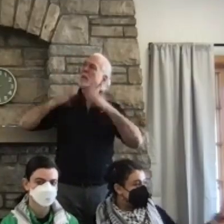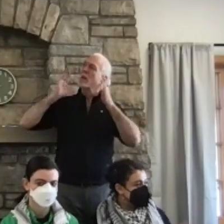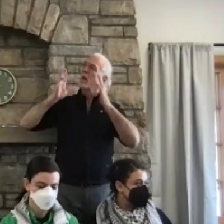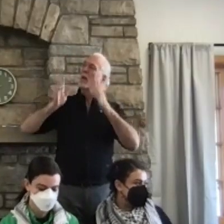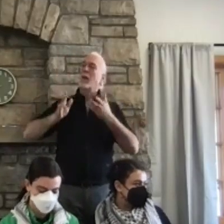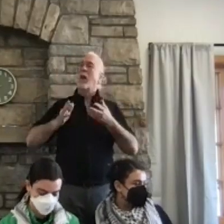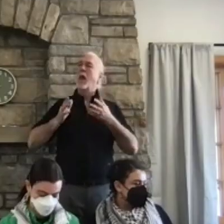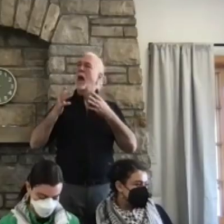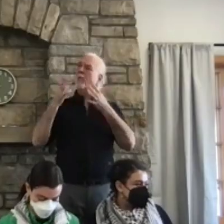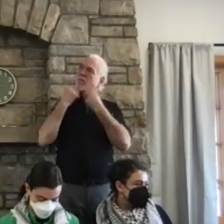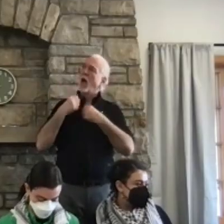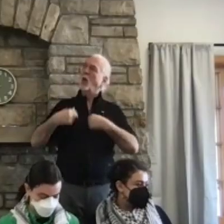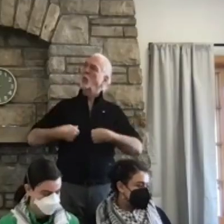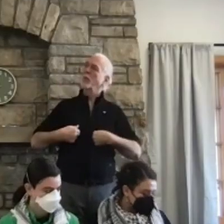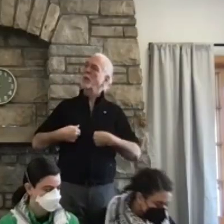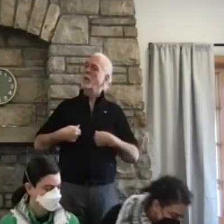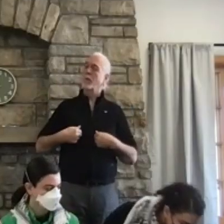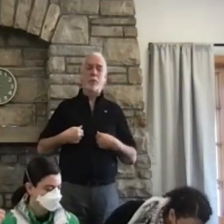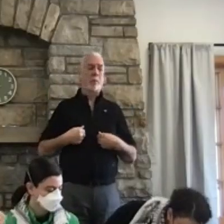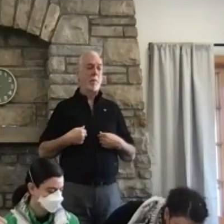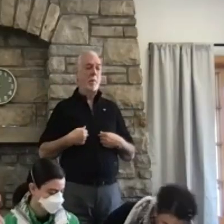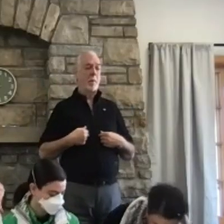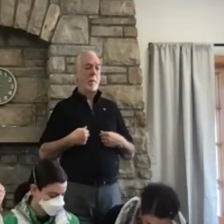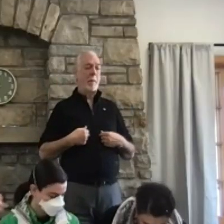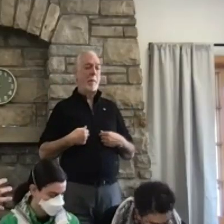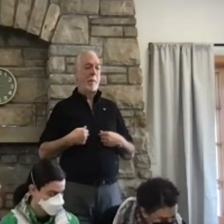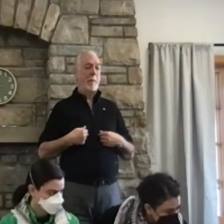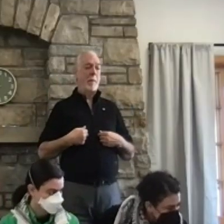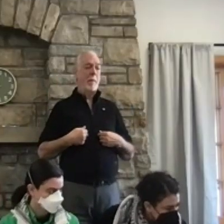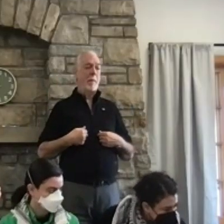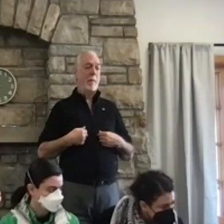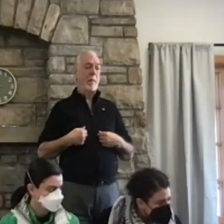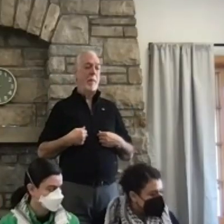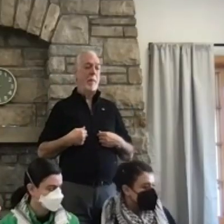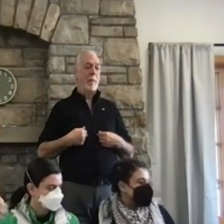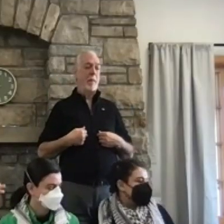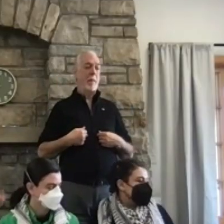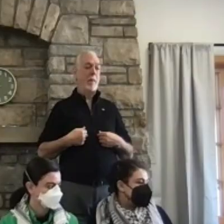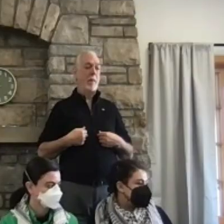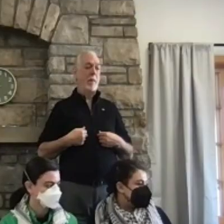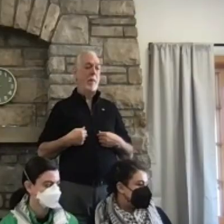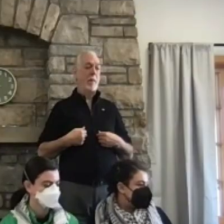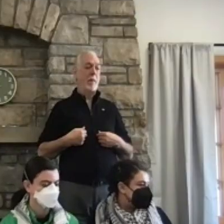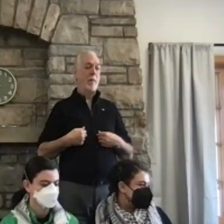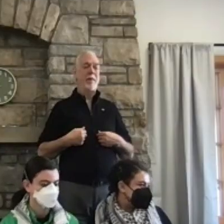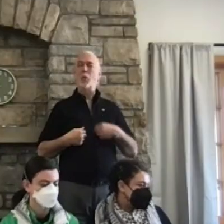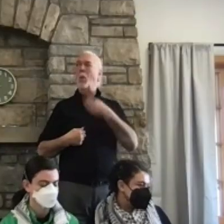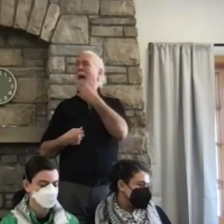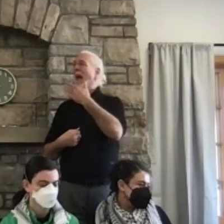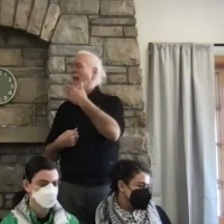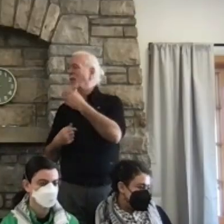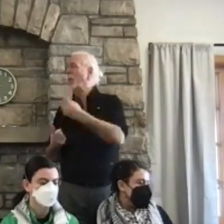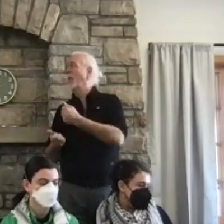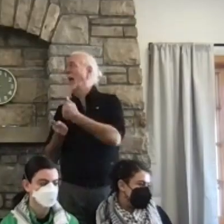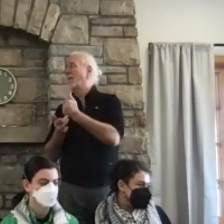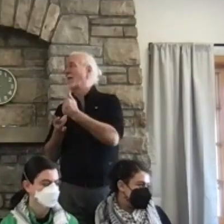and valued. Yeah, what the turn actually your hand up. Yeah. Thank you. Is it